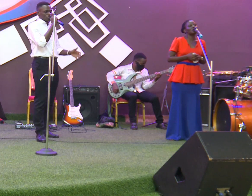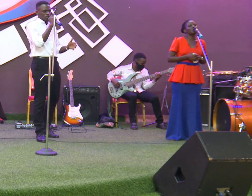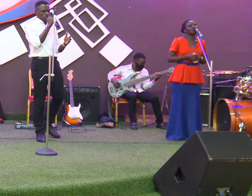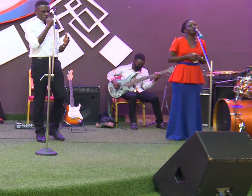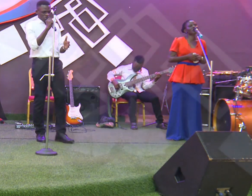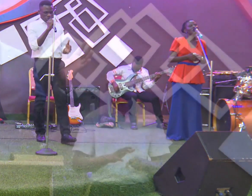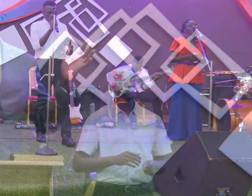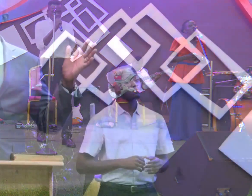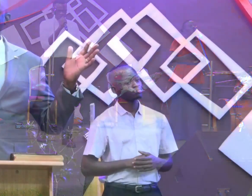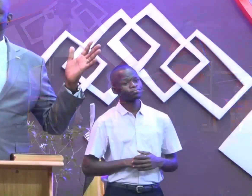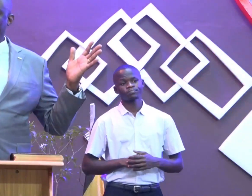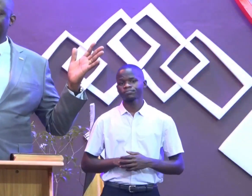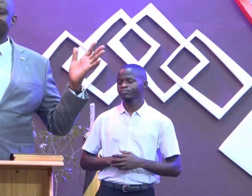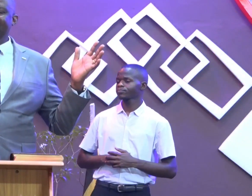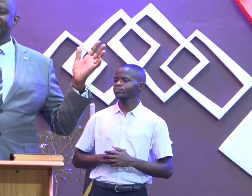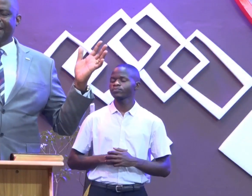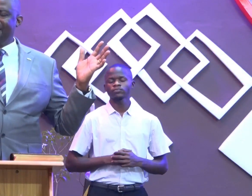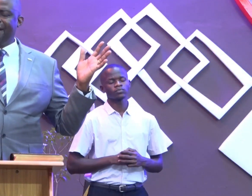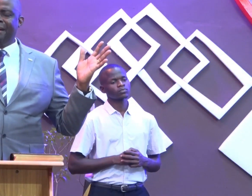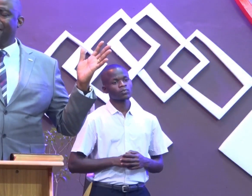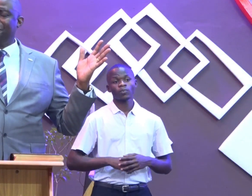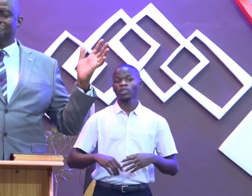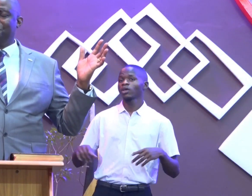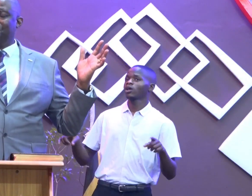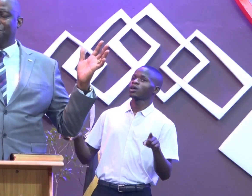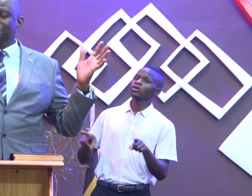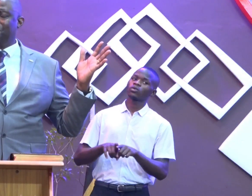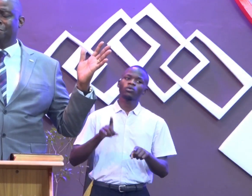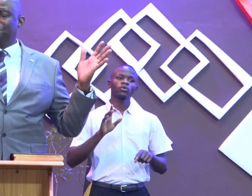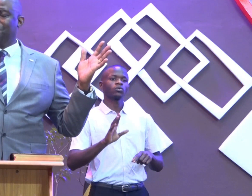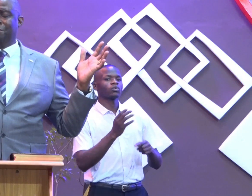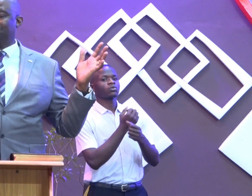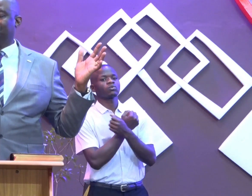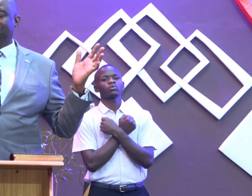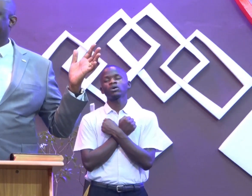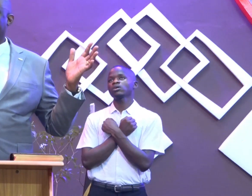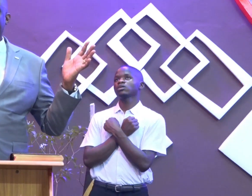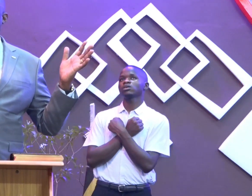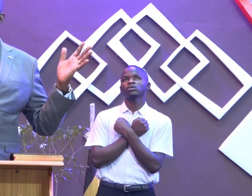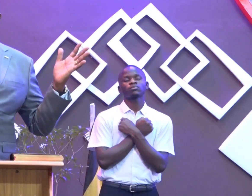Chechi kwagala ko Loro.